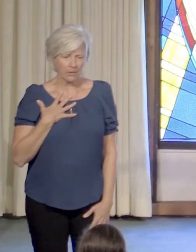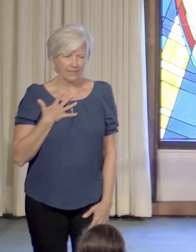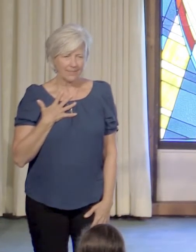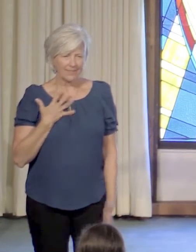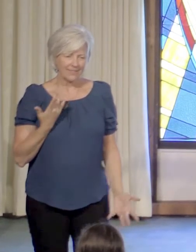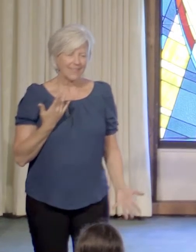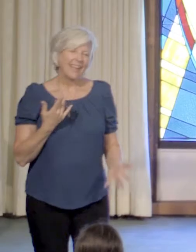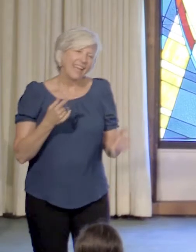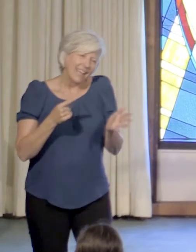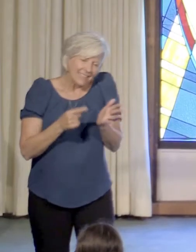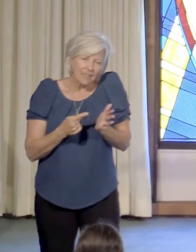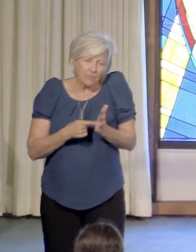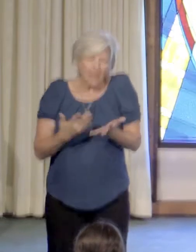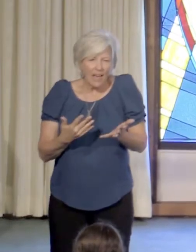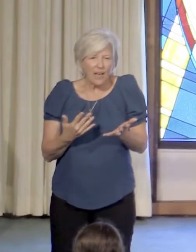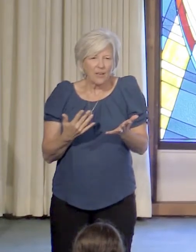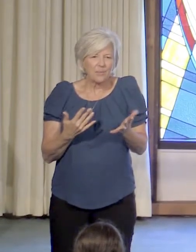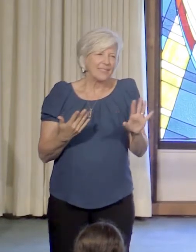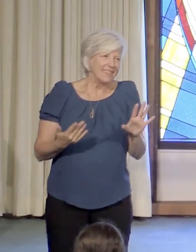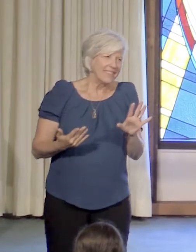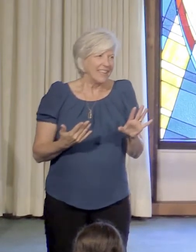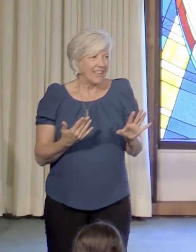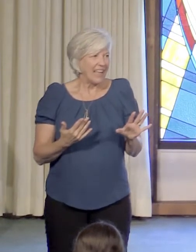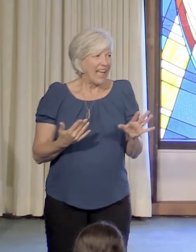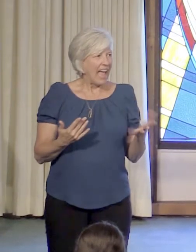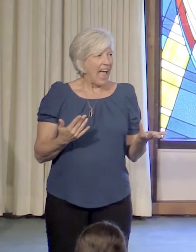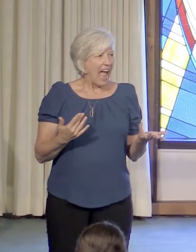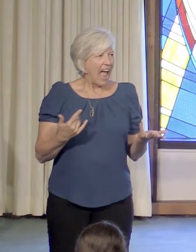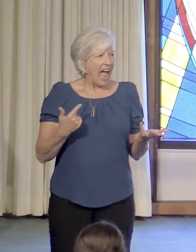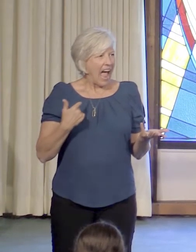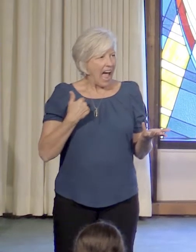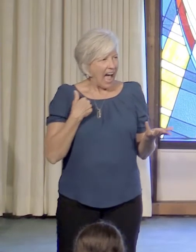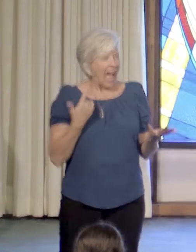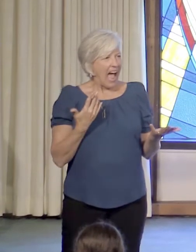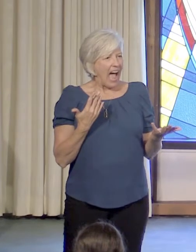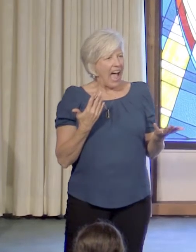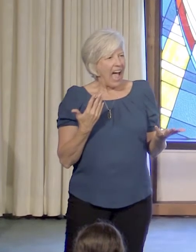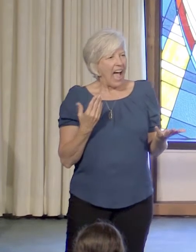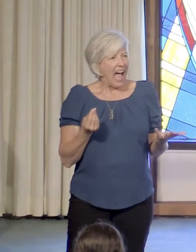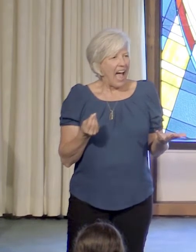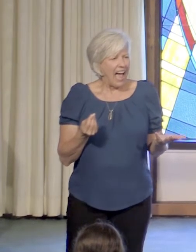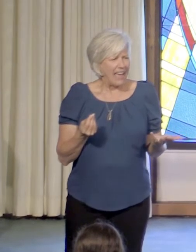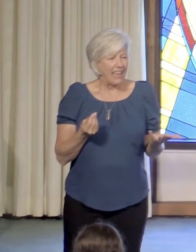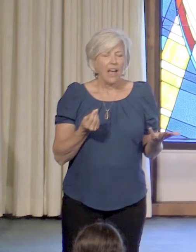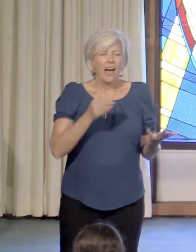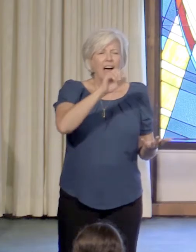more naturally comfort or afflict the comfortable rather than comfort the afflicted.